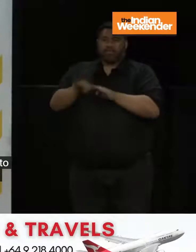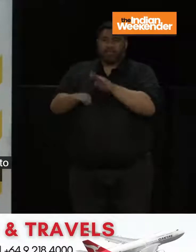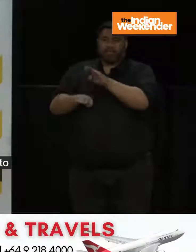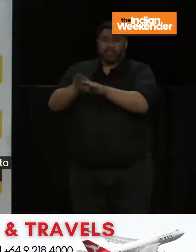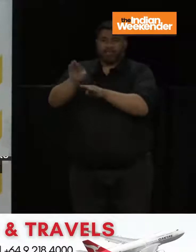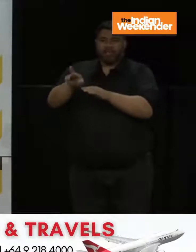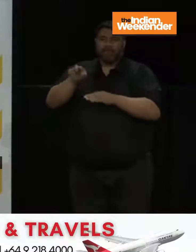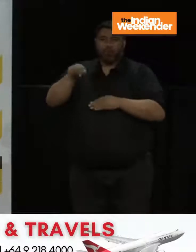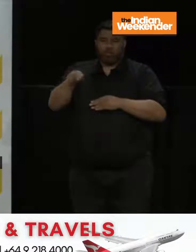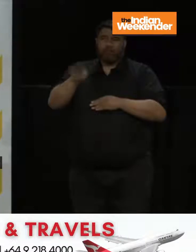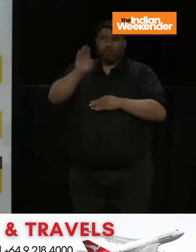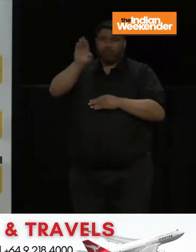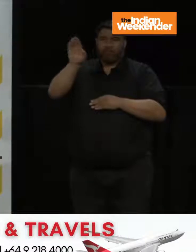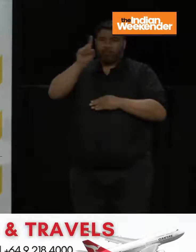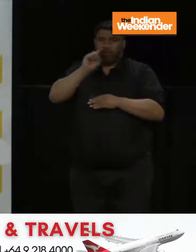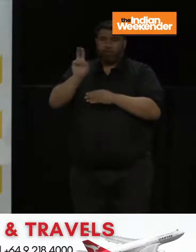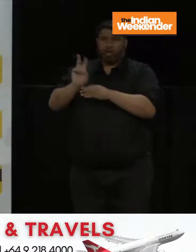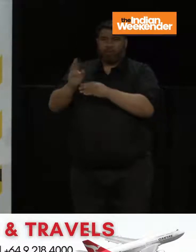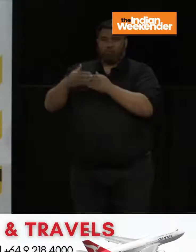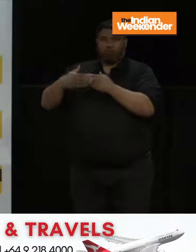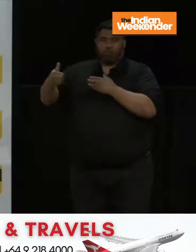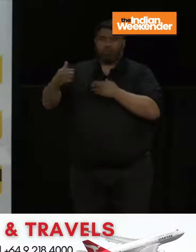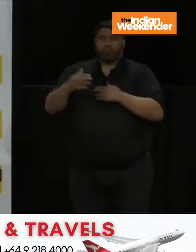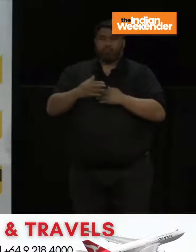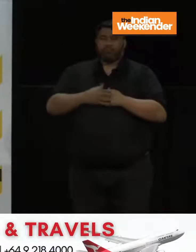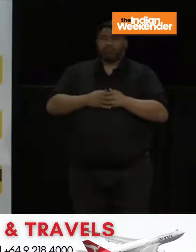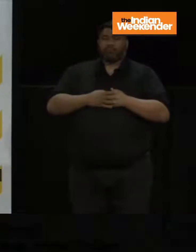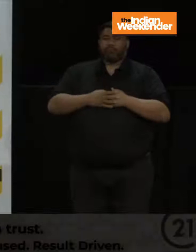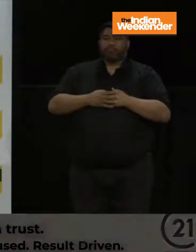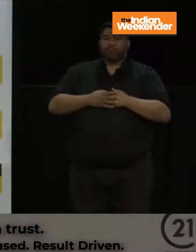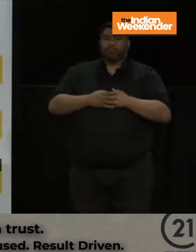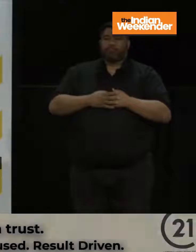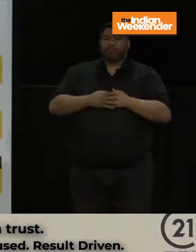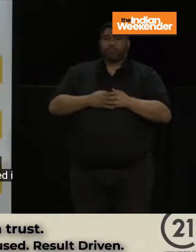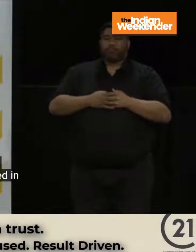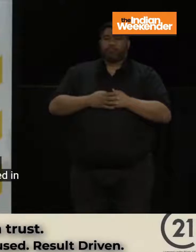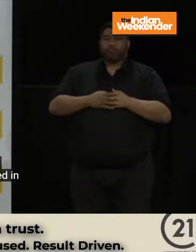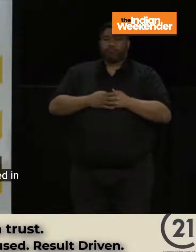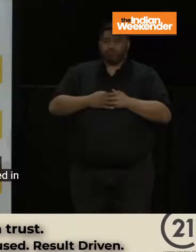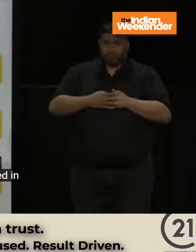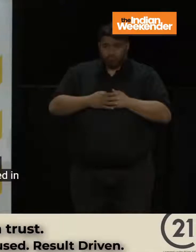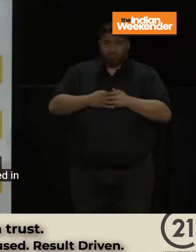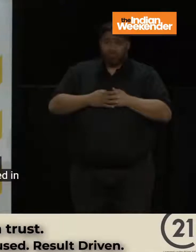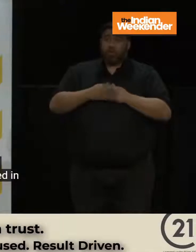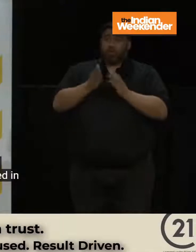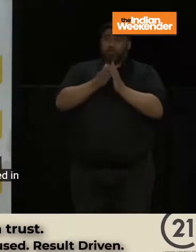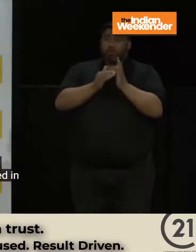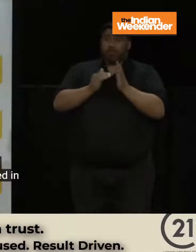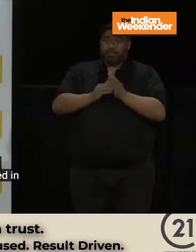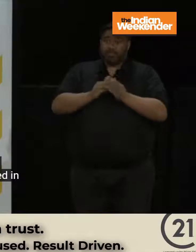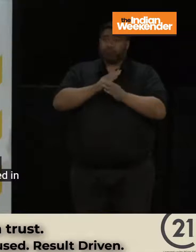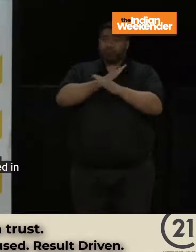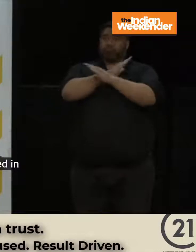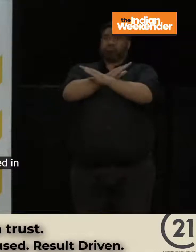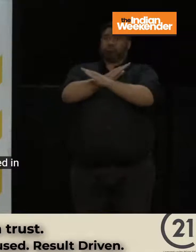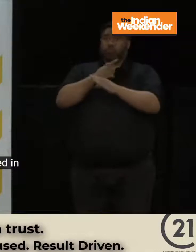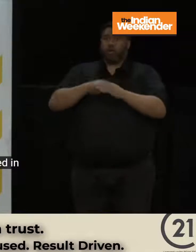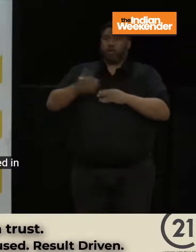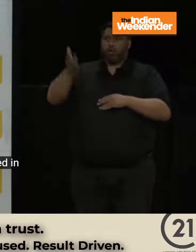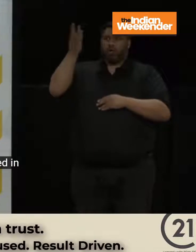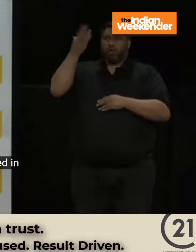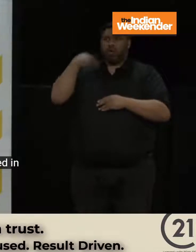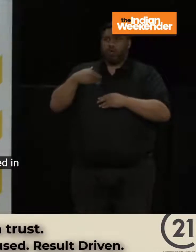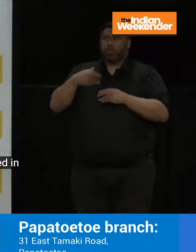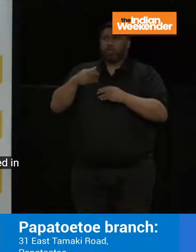took to keep our country safe from COVID-19, and it will be one of the last things we do in terms of opening up, following our transition to the traffic